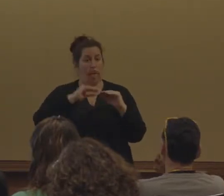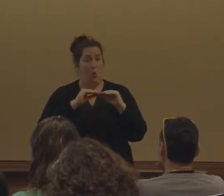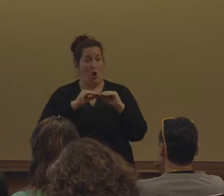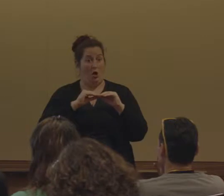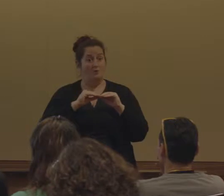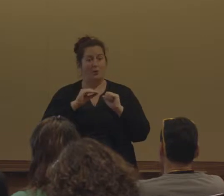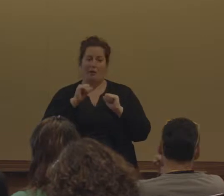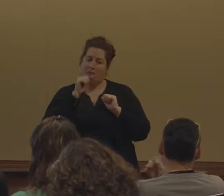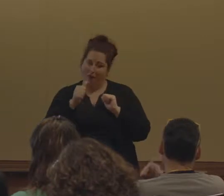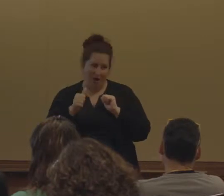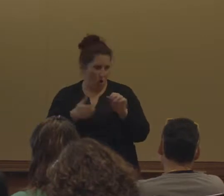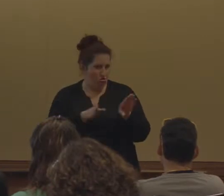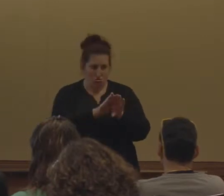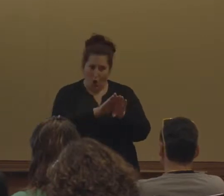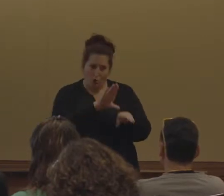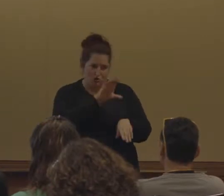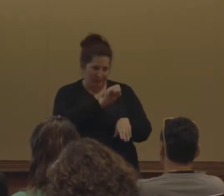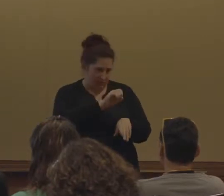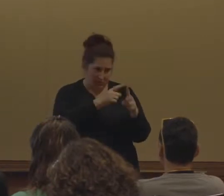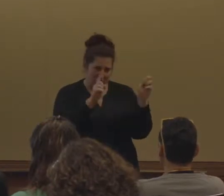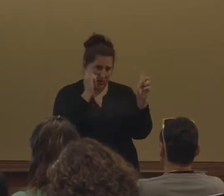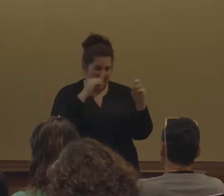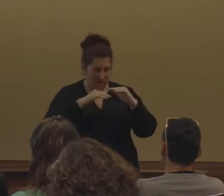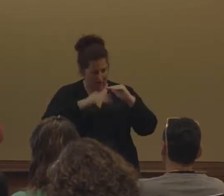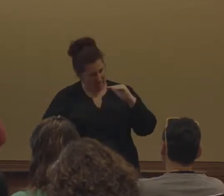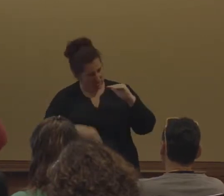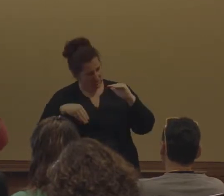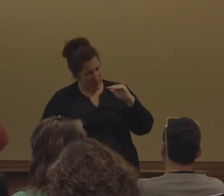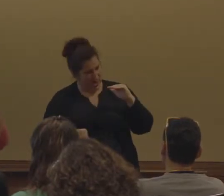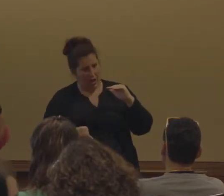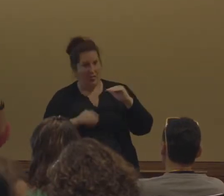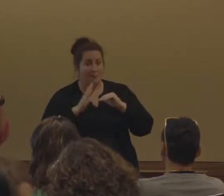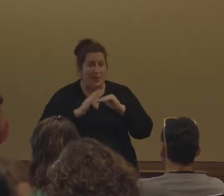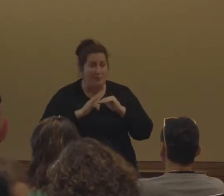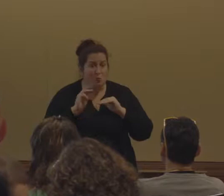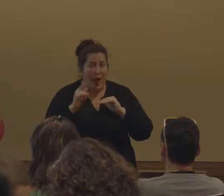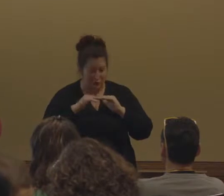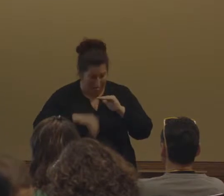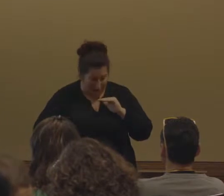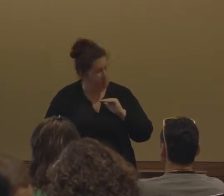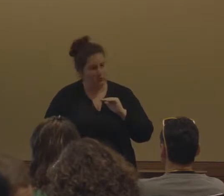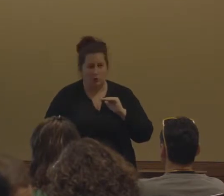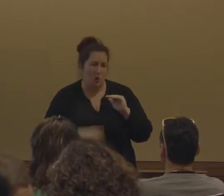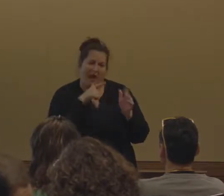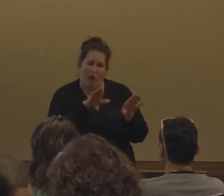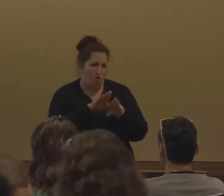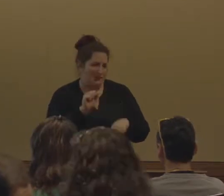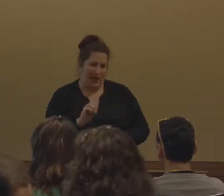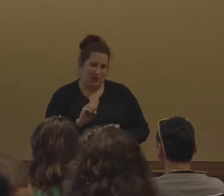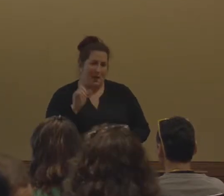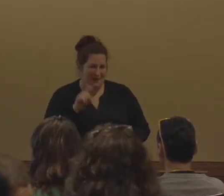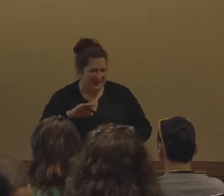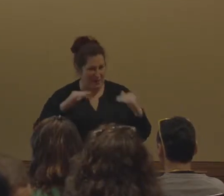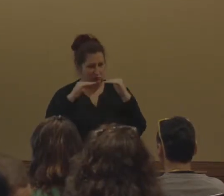so we will not close someone successful if they're getting paid less than minimum wage. And it has to be the